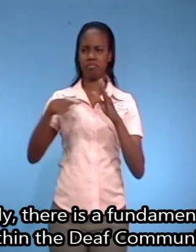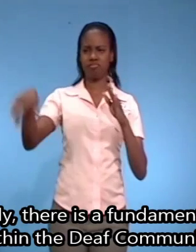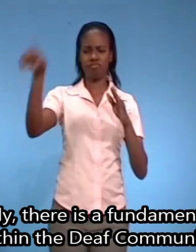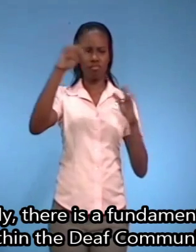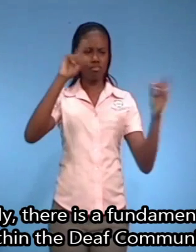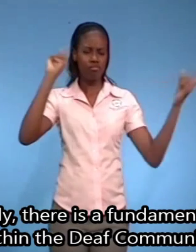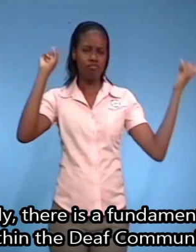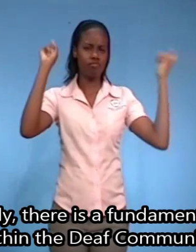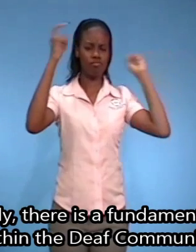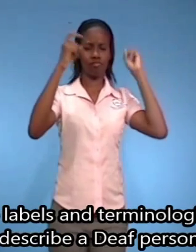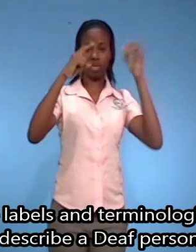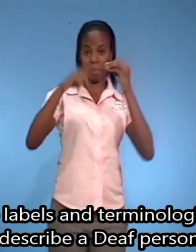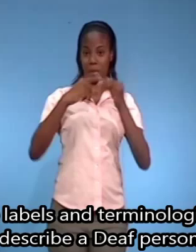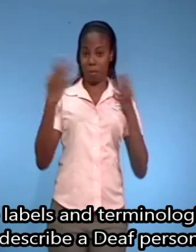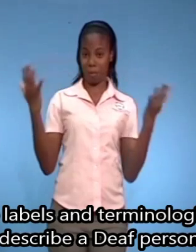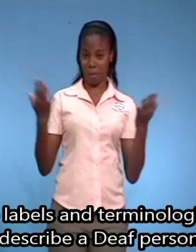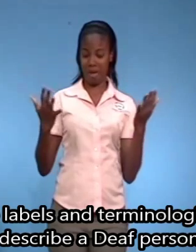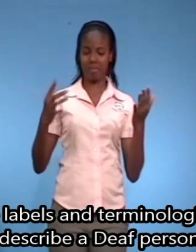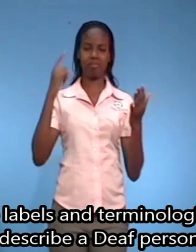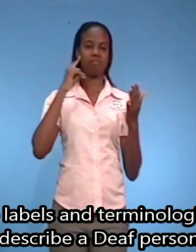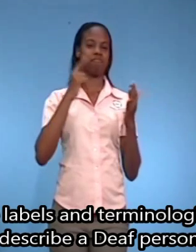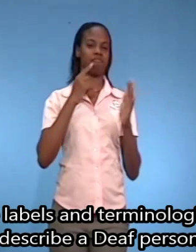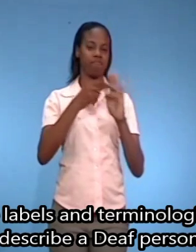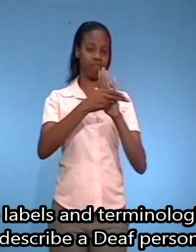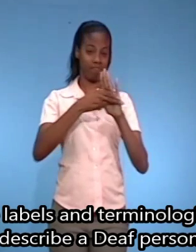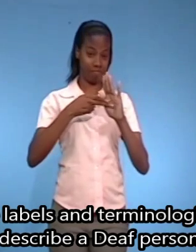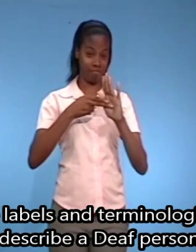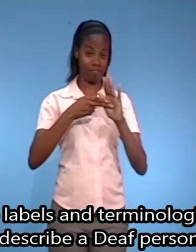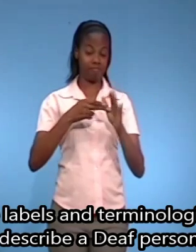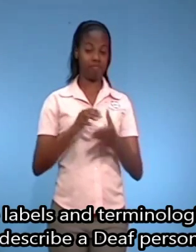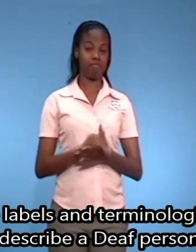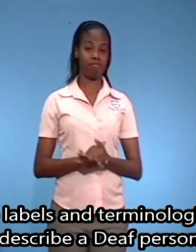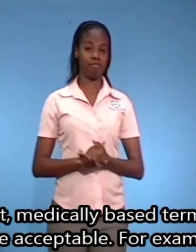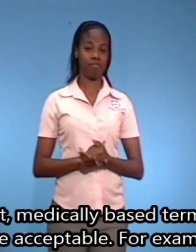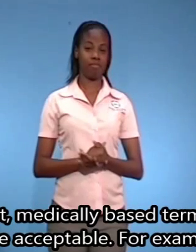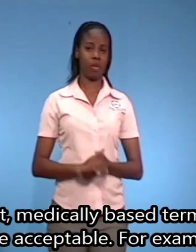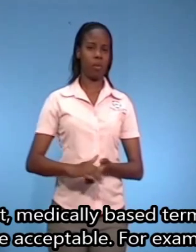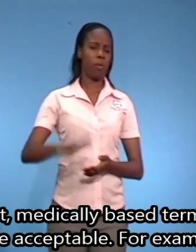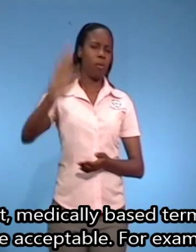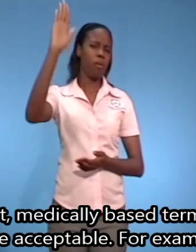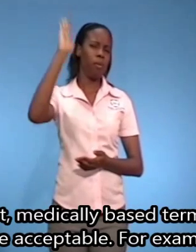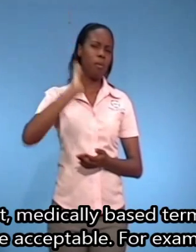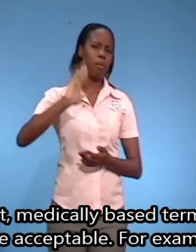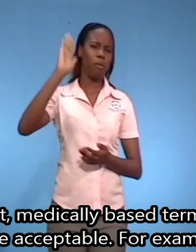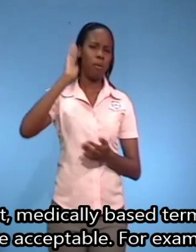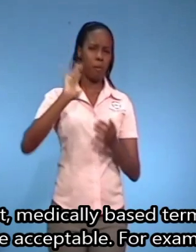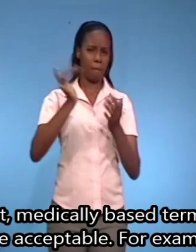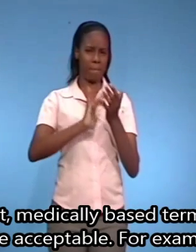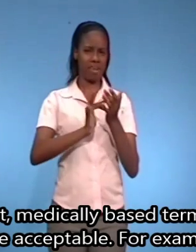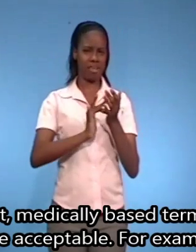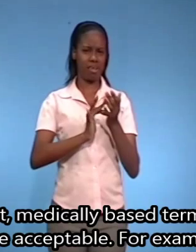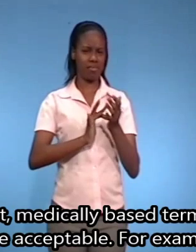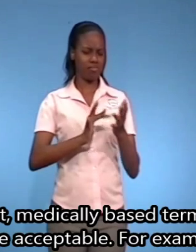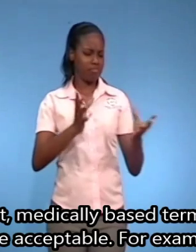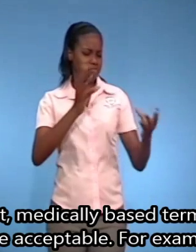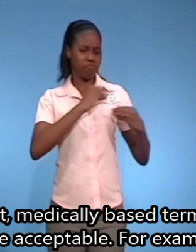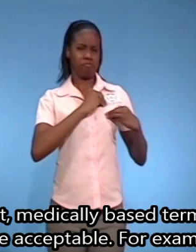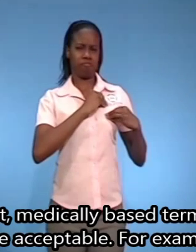fundamental shift within the deaf community about the labels and terminologies used to describe a deaf person. In the past, medically